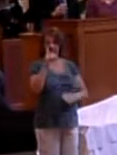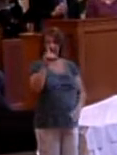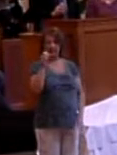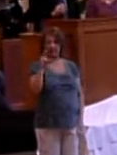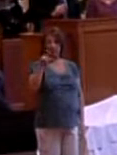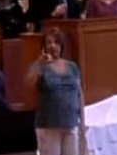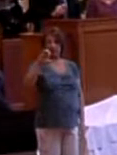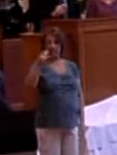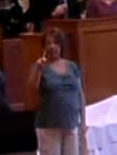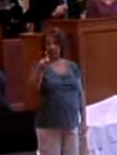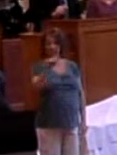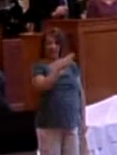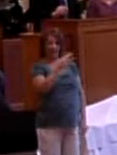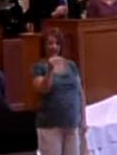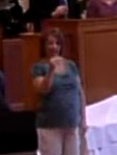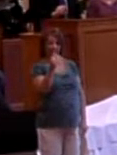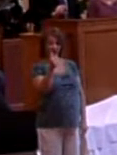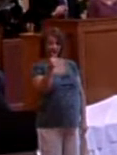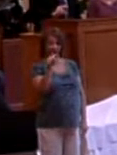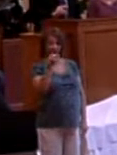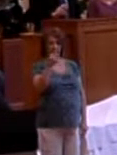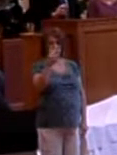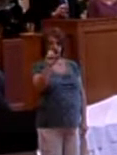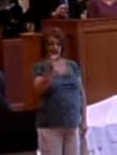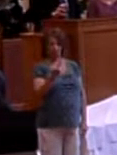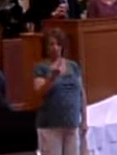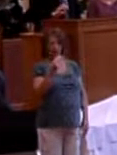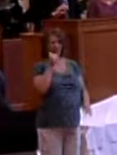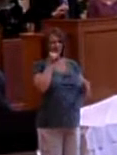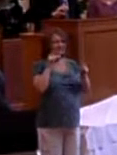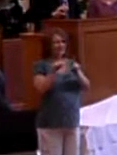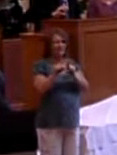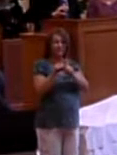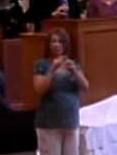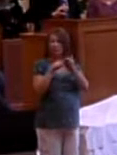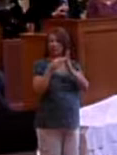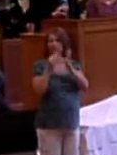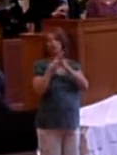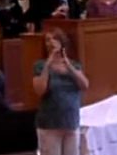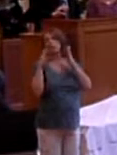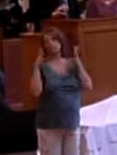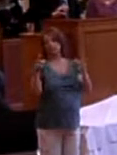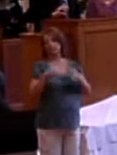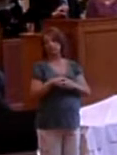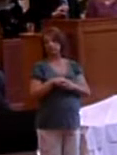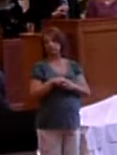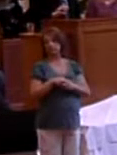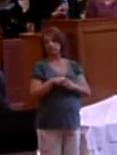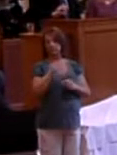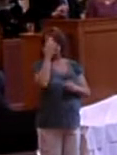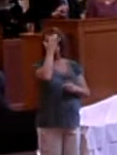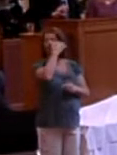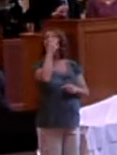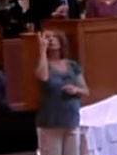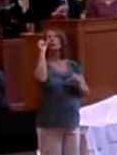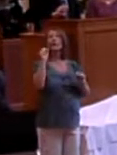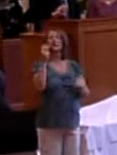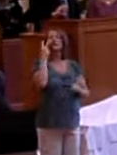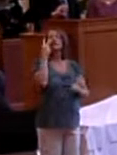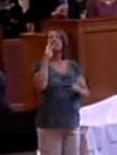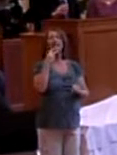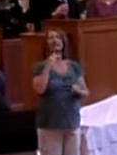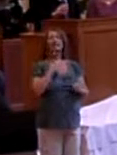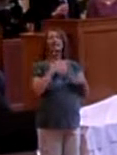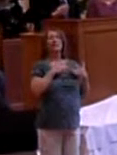Sarah is a sister that means so much. And you can see the brokenness